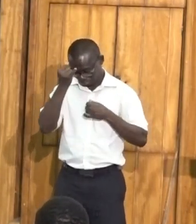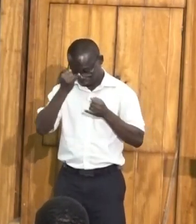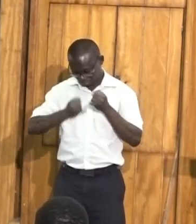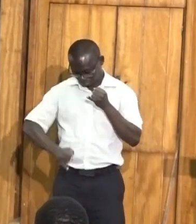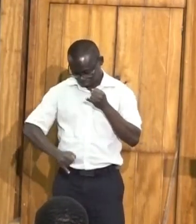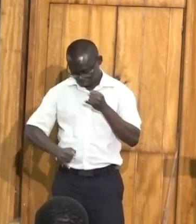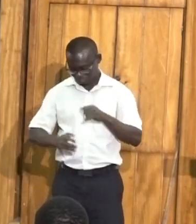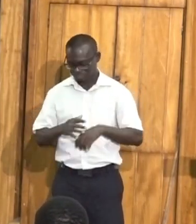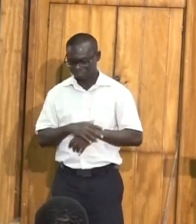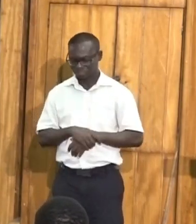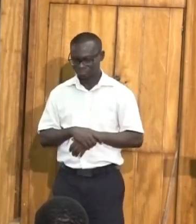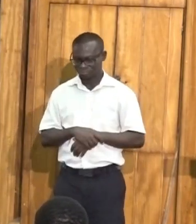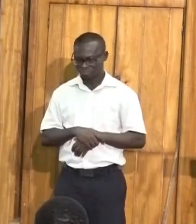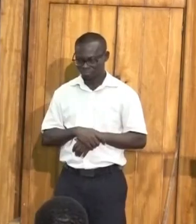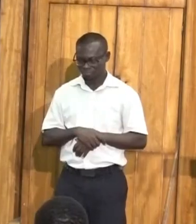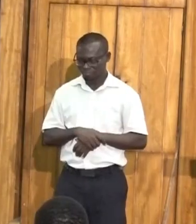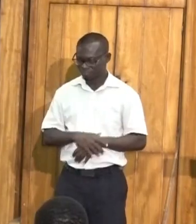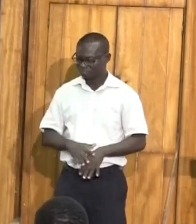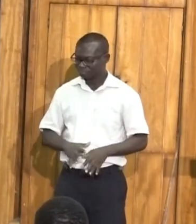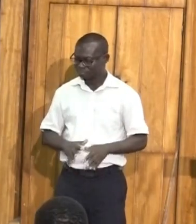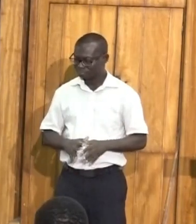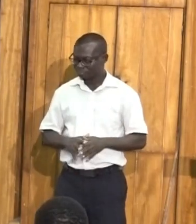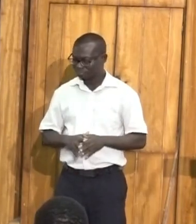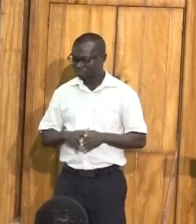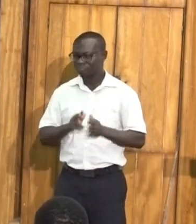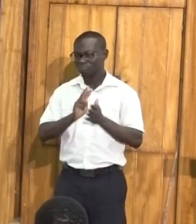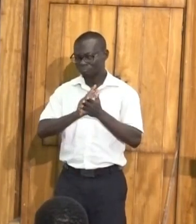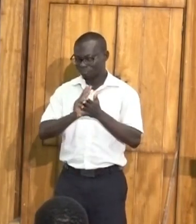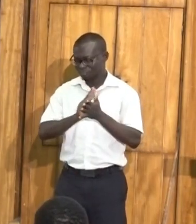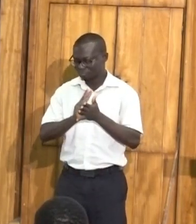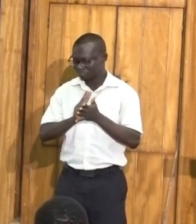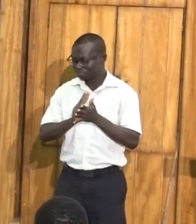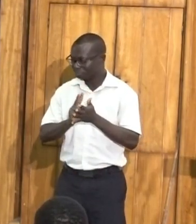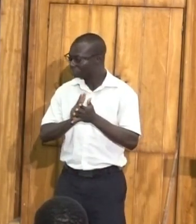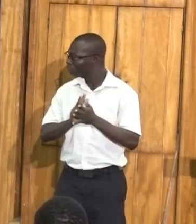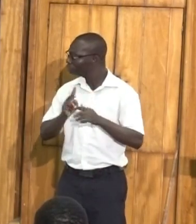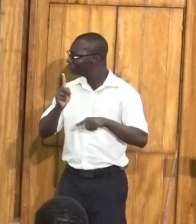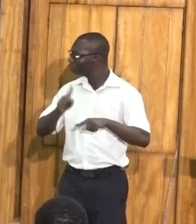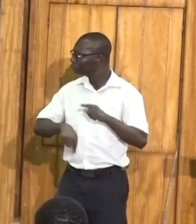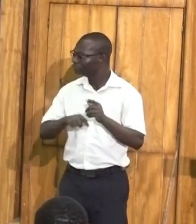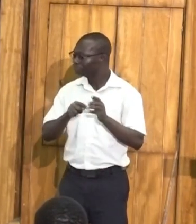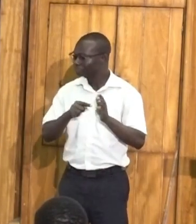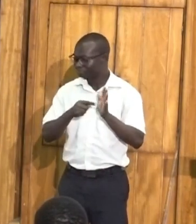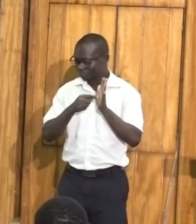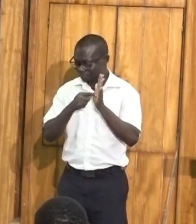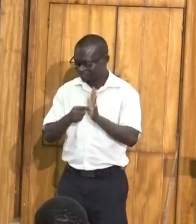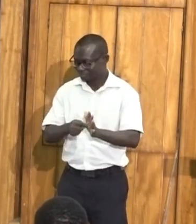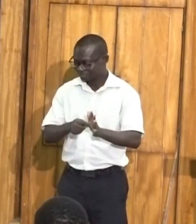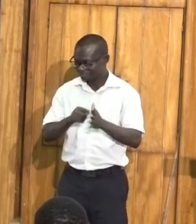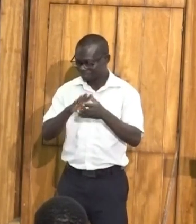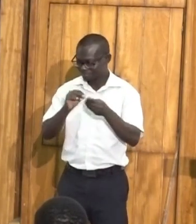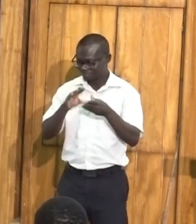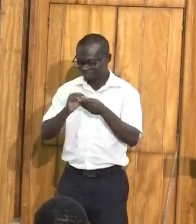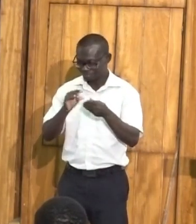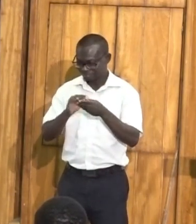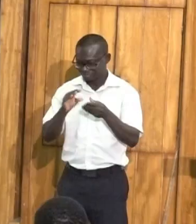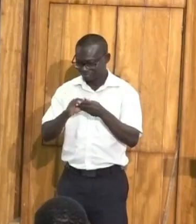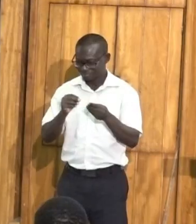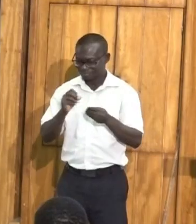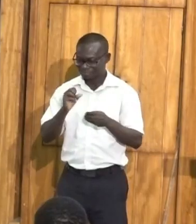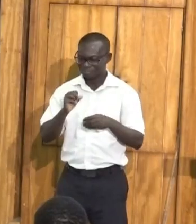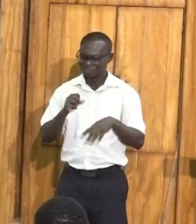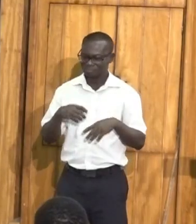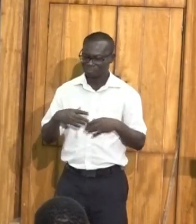Lastly, this is actually a video, but in the interest of time, it will not be shown. In this story is a sad story